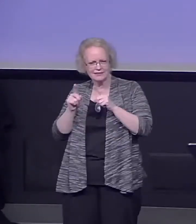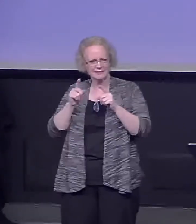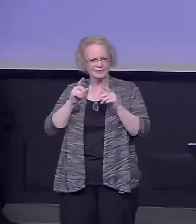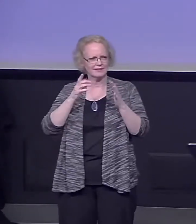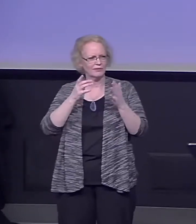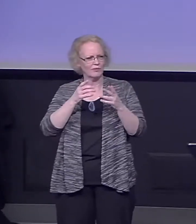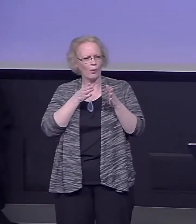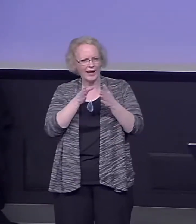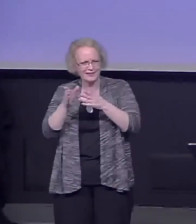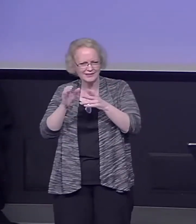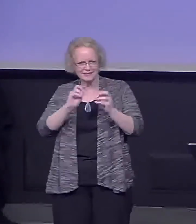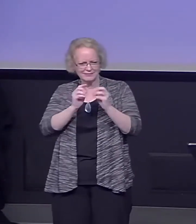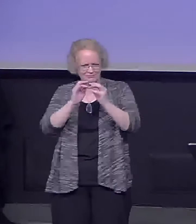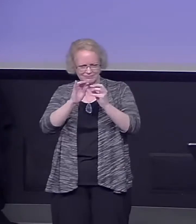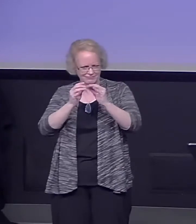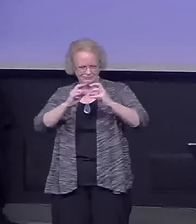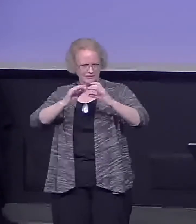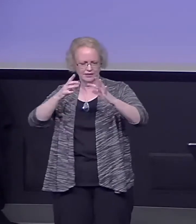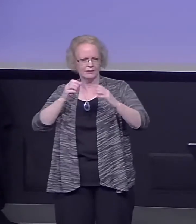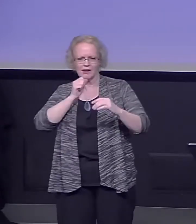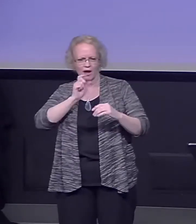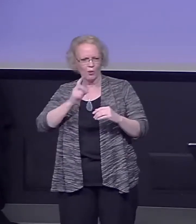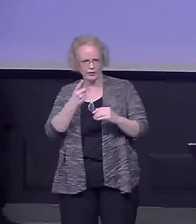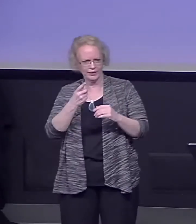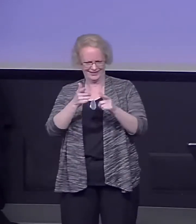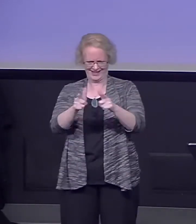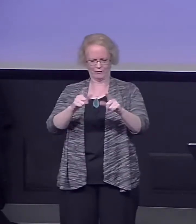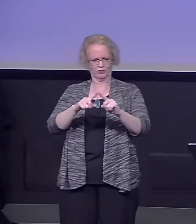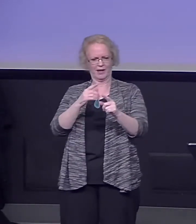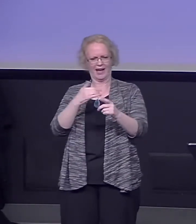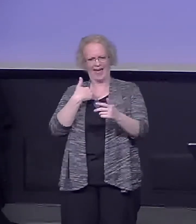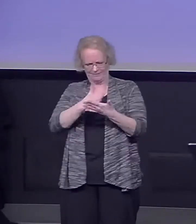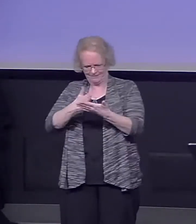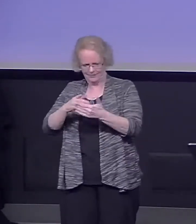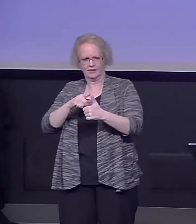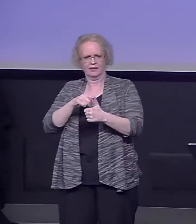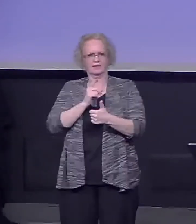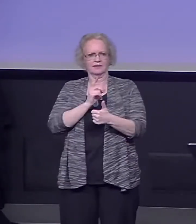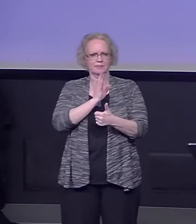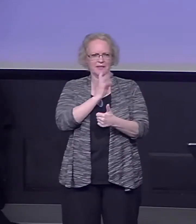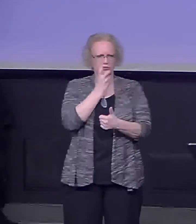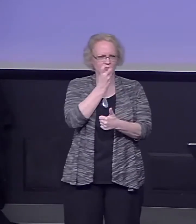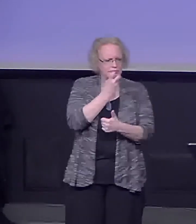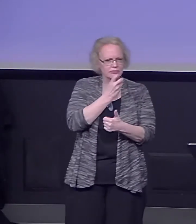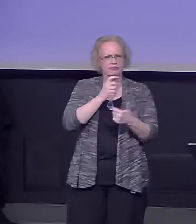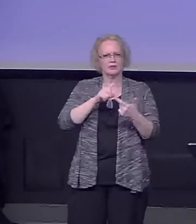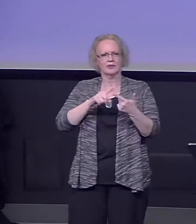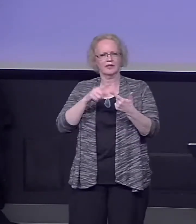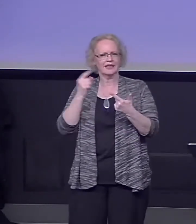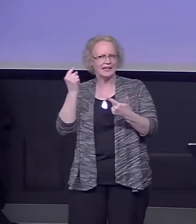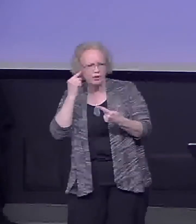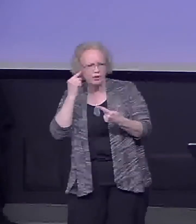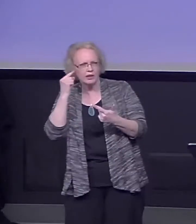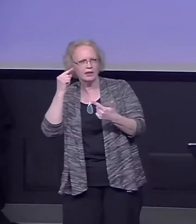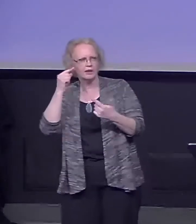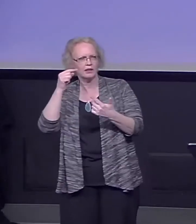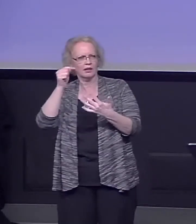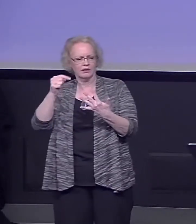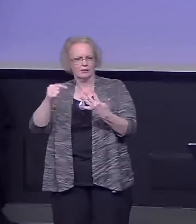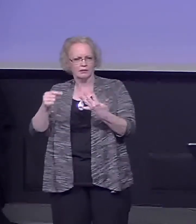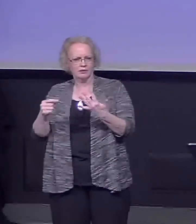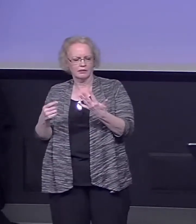about speech production, and various other components that, of course, at that time not so much was known